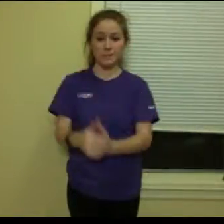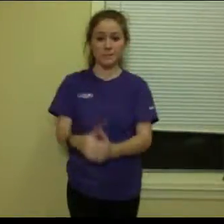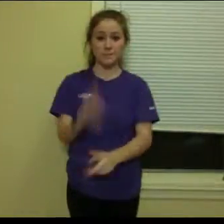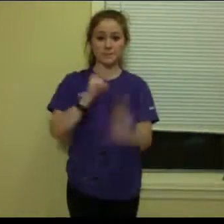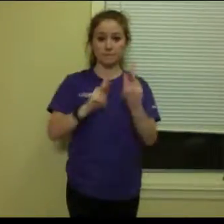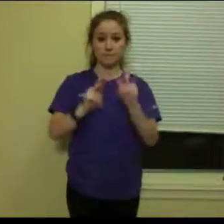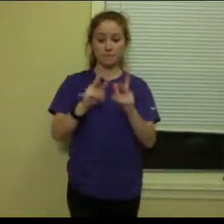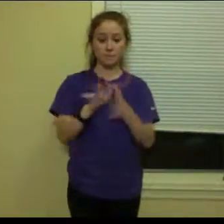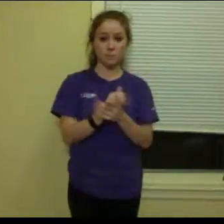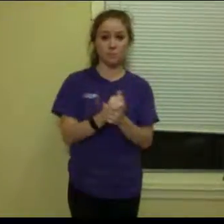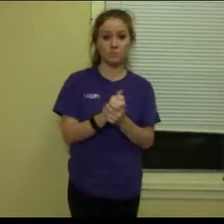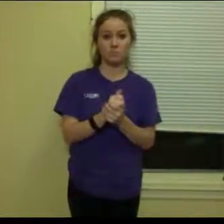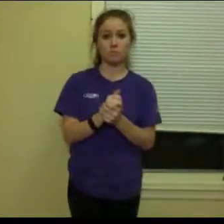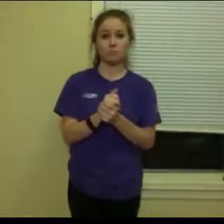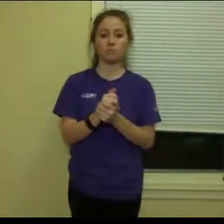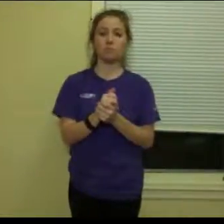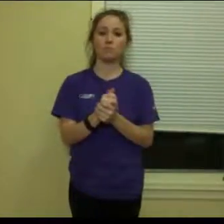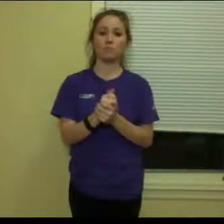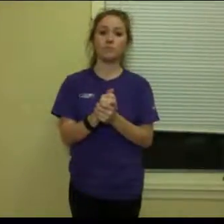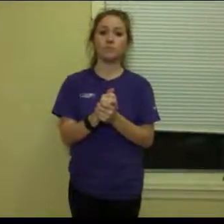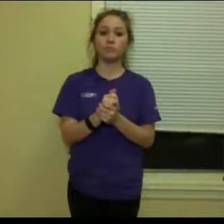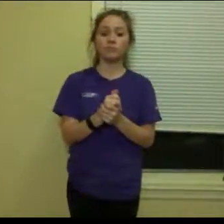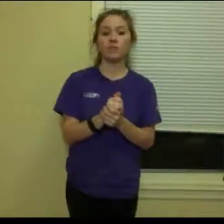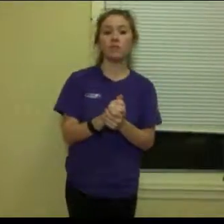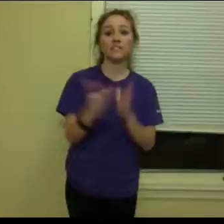a middle income group.